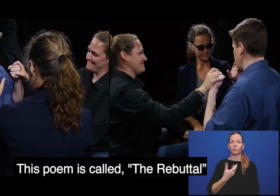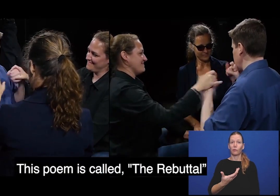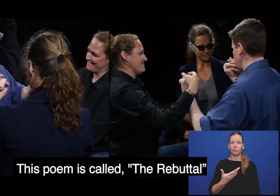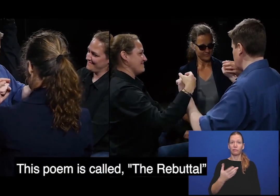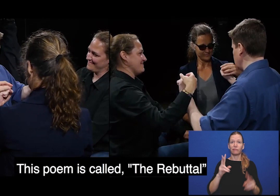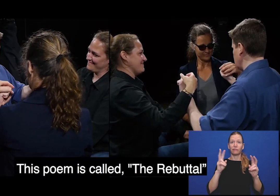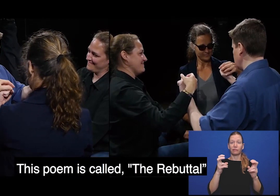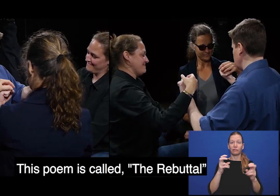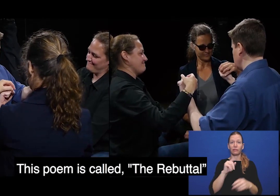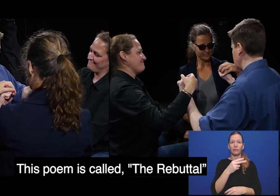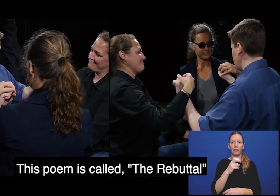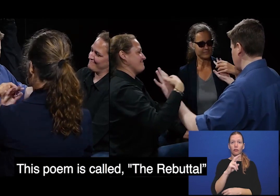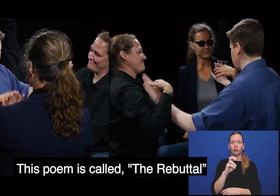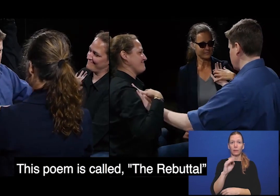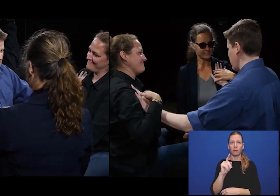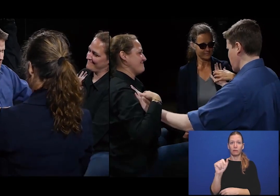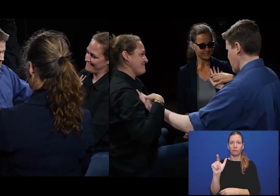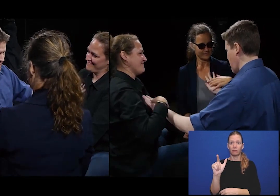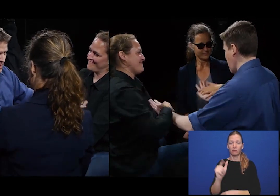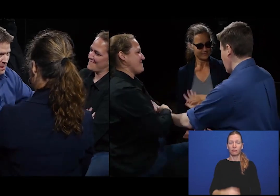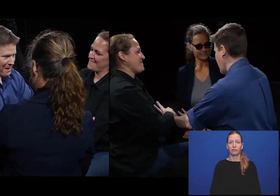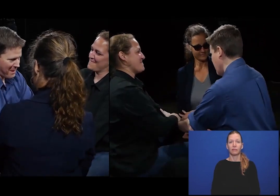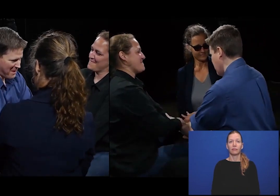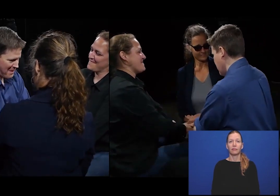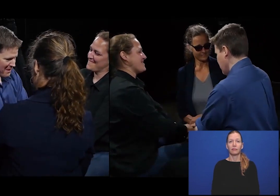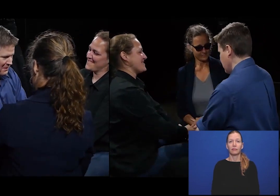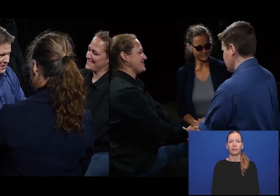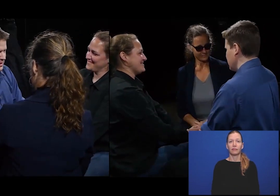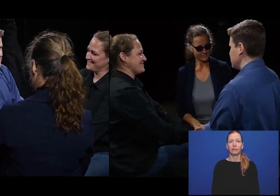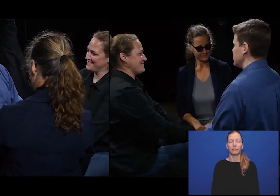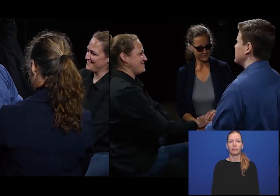This poem is called The Rebuttal.